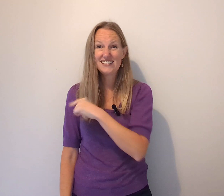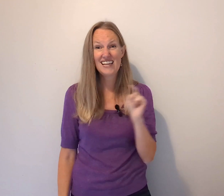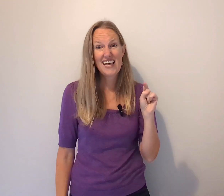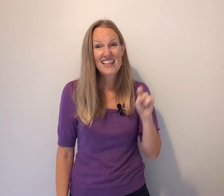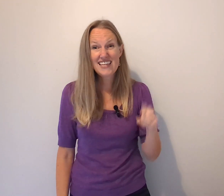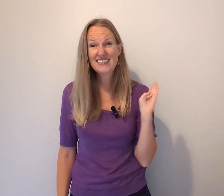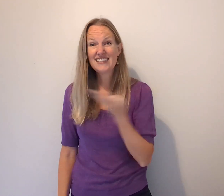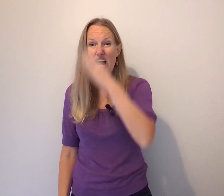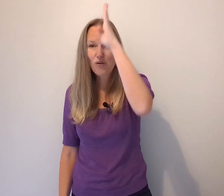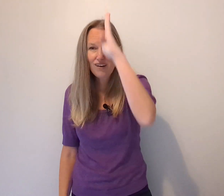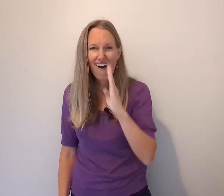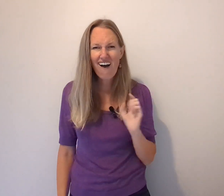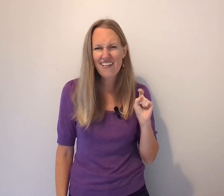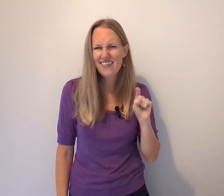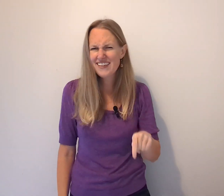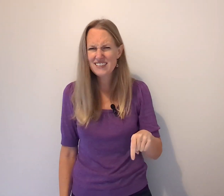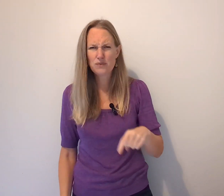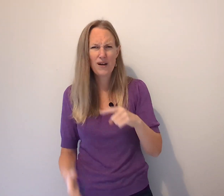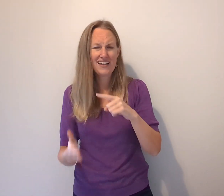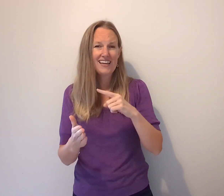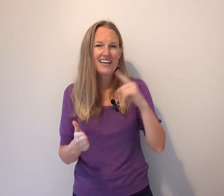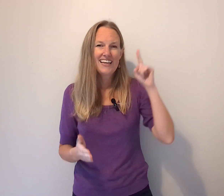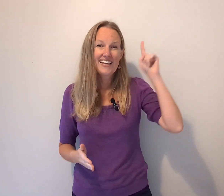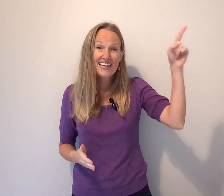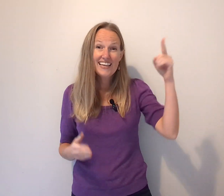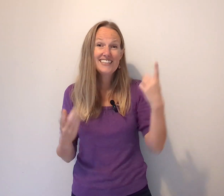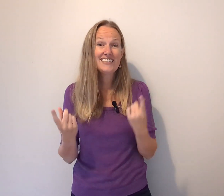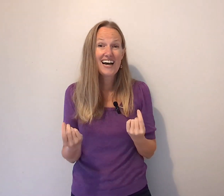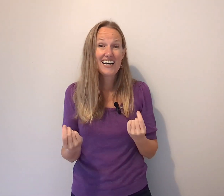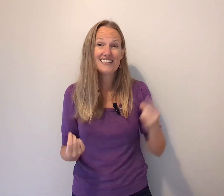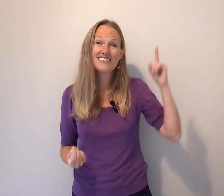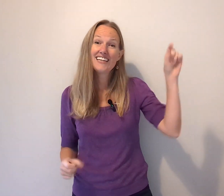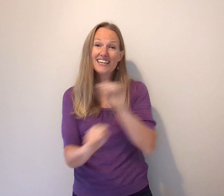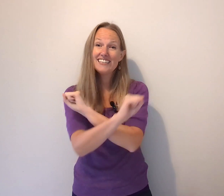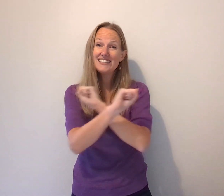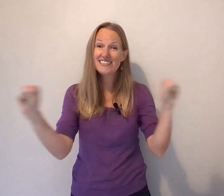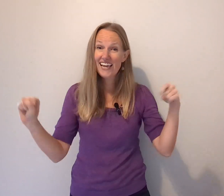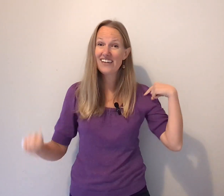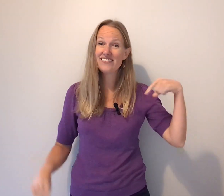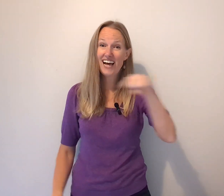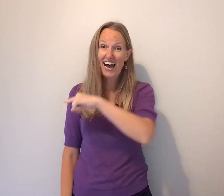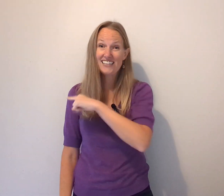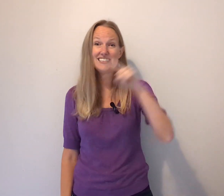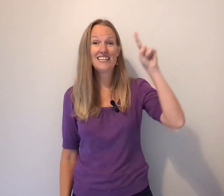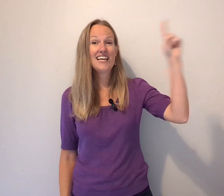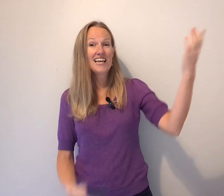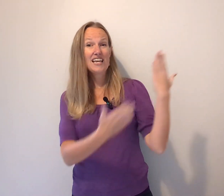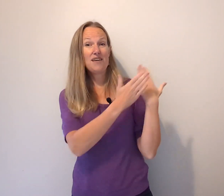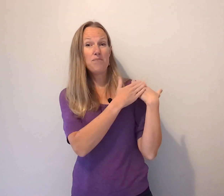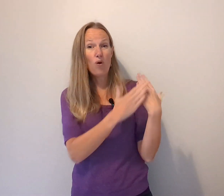us. This is our God. This is what he does. He saves us. He